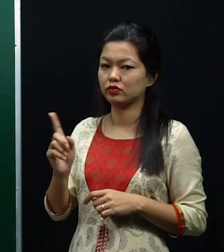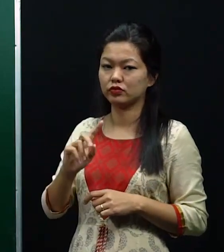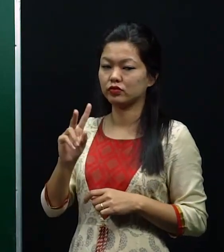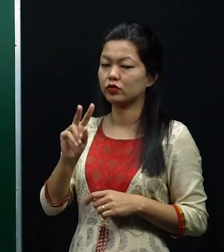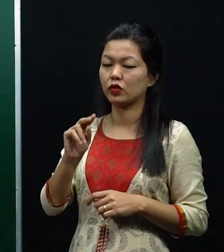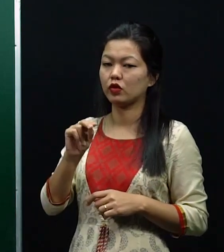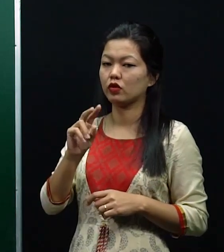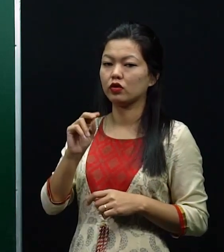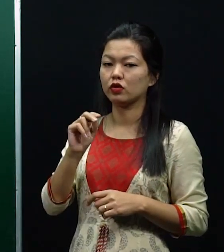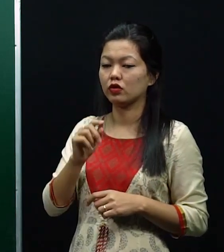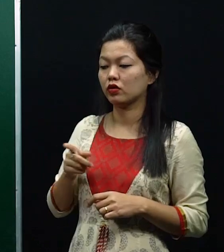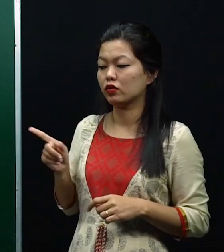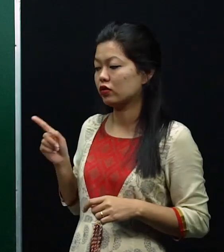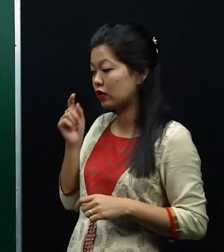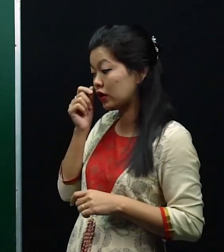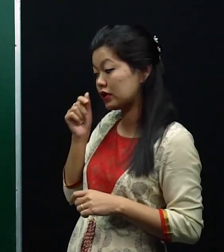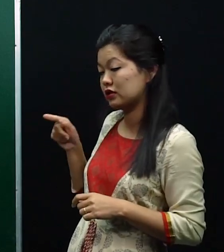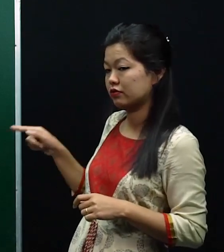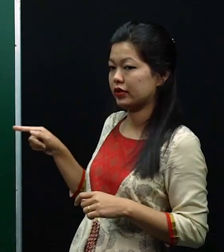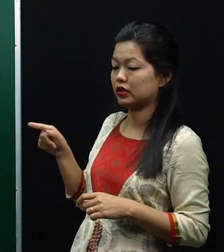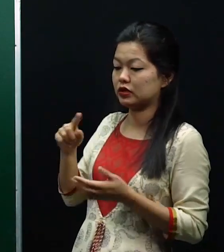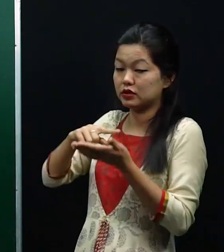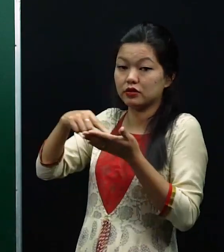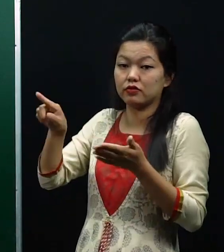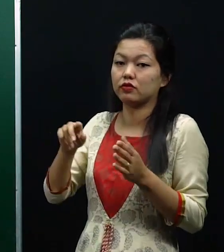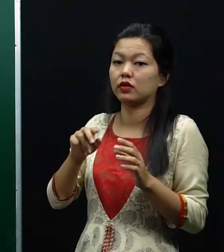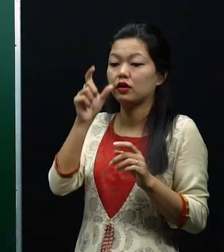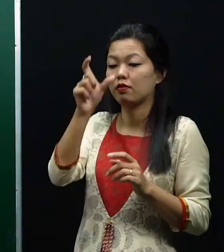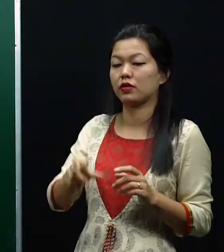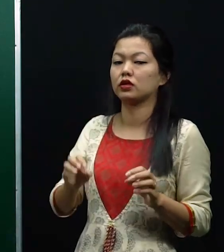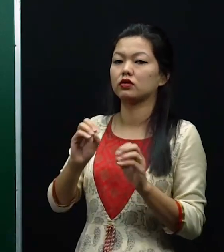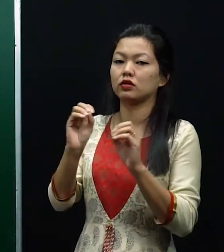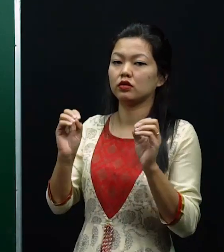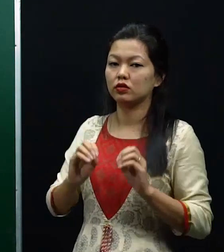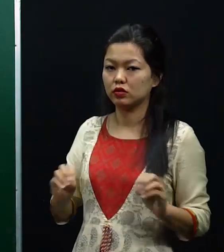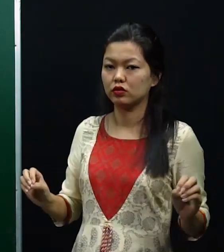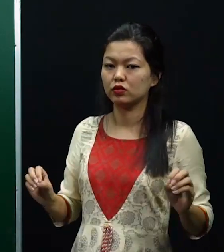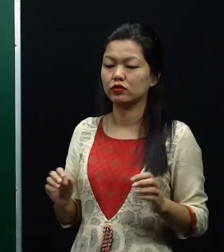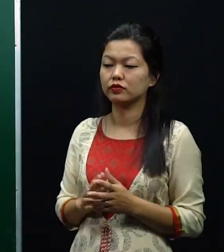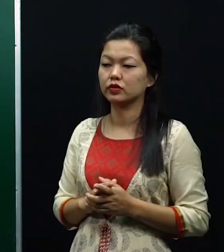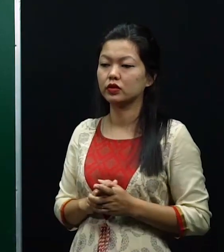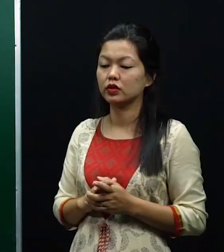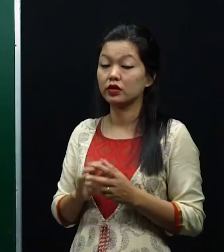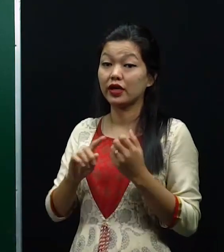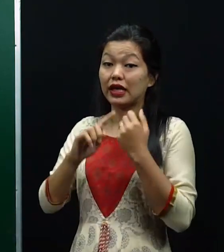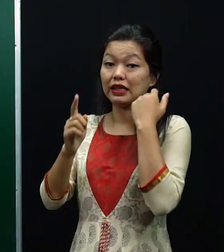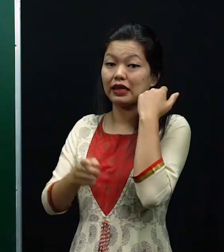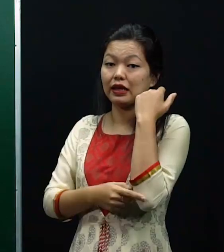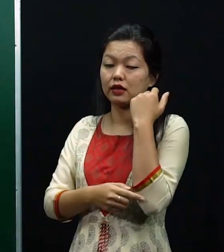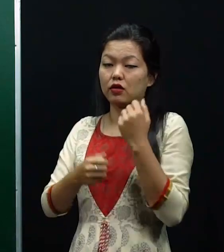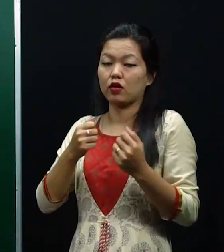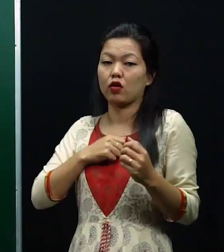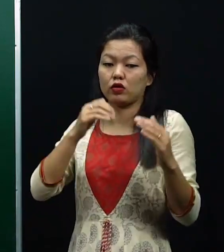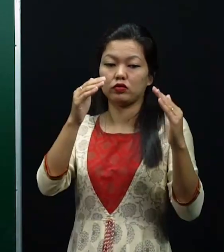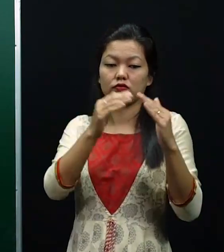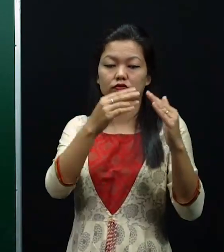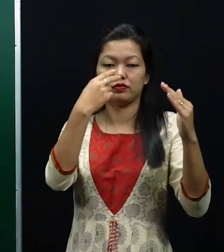the fact that this legendary man had already come to my village and he is standing right in front of me?